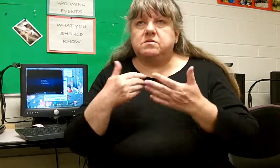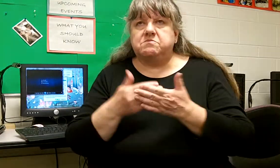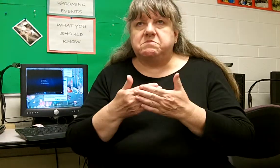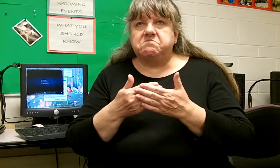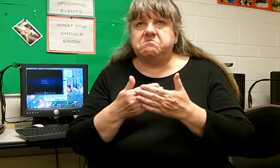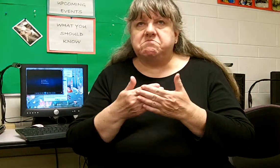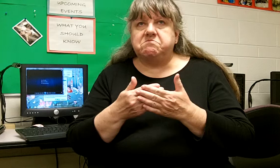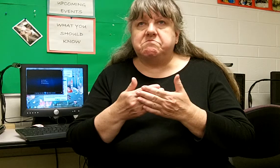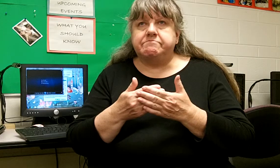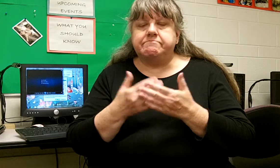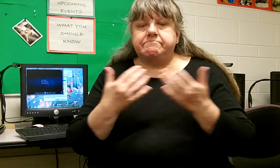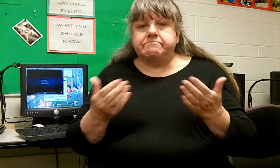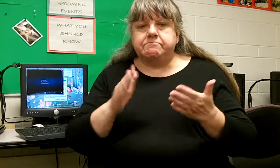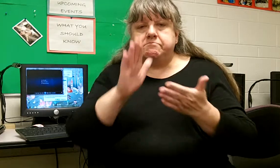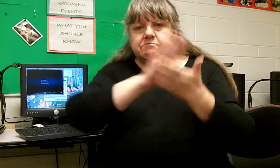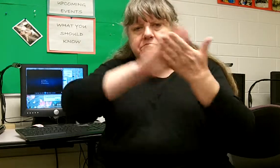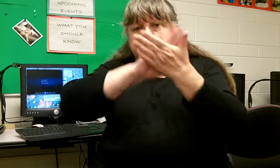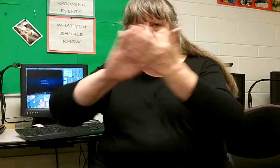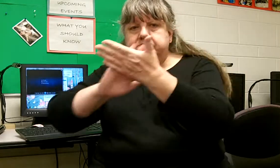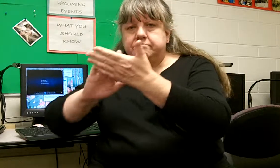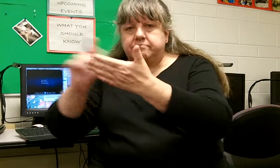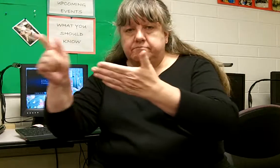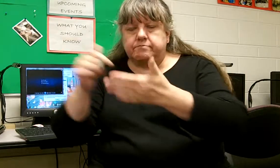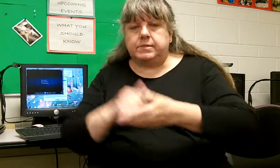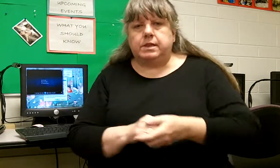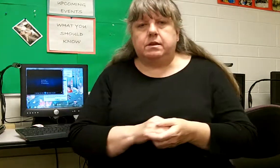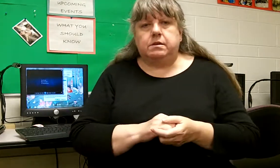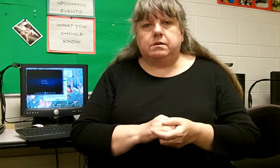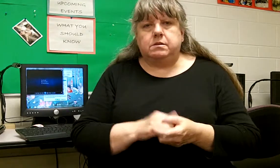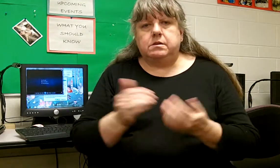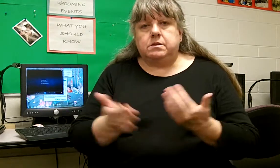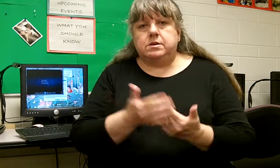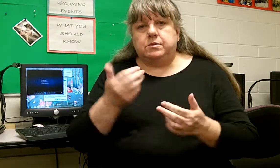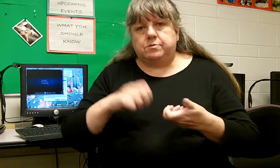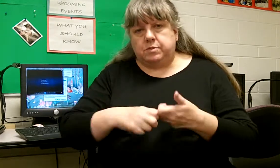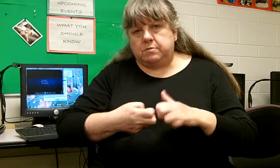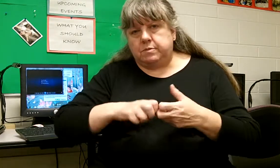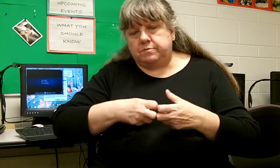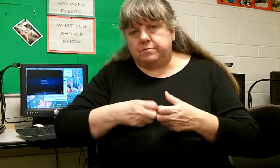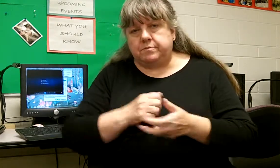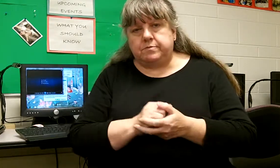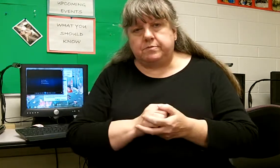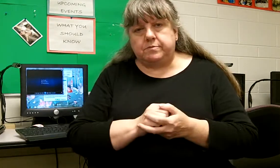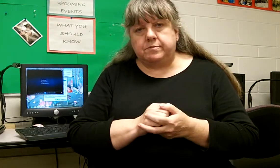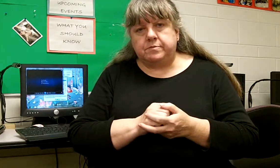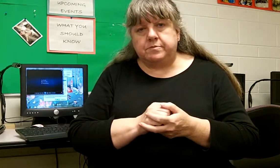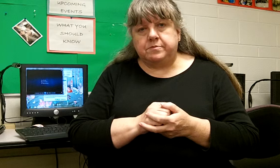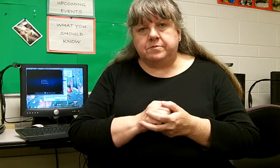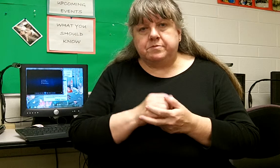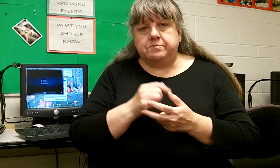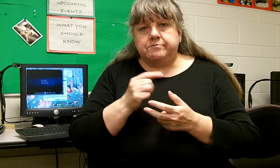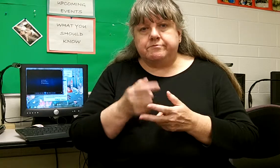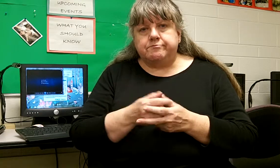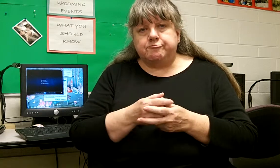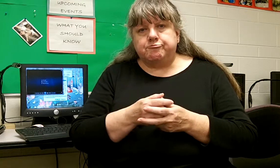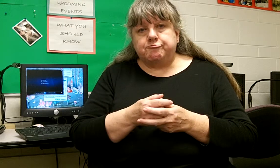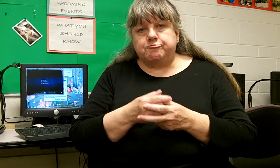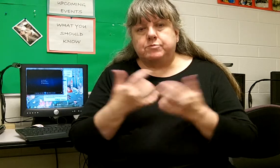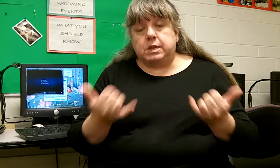white now. What is 8 plus 7?